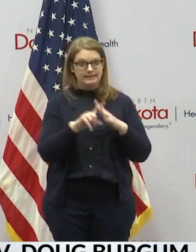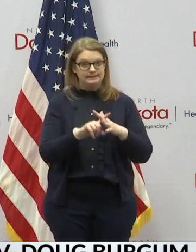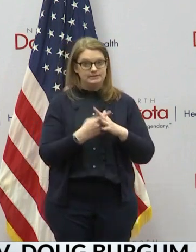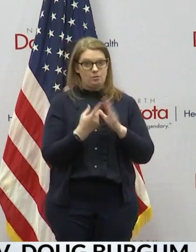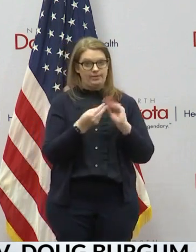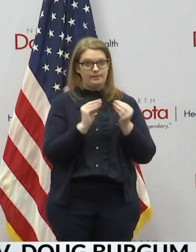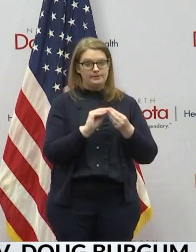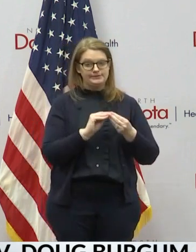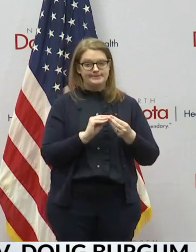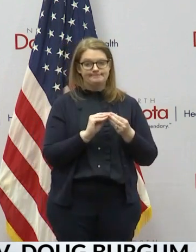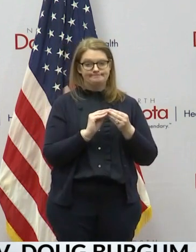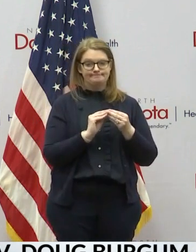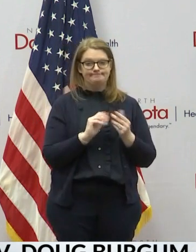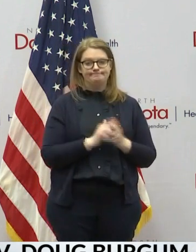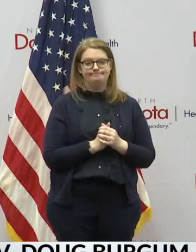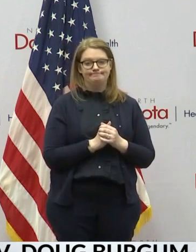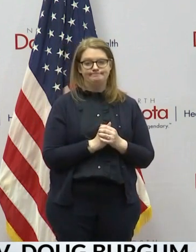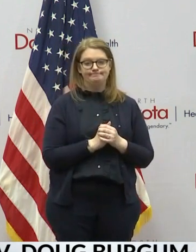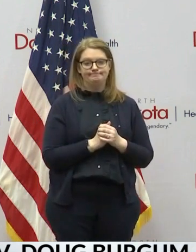numbers.